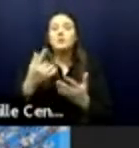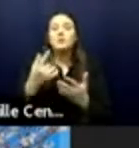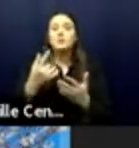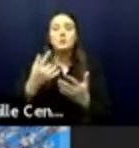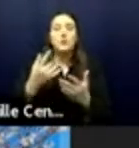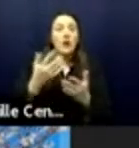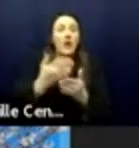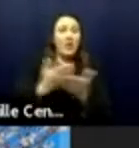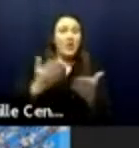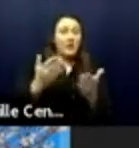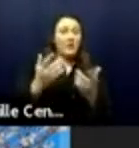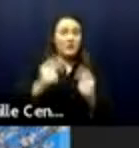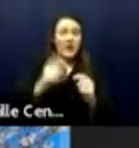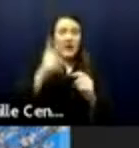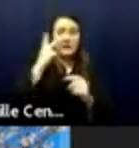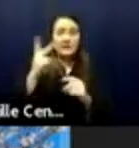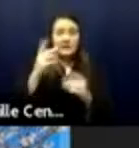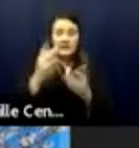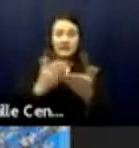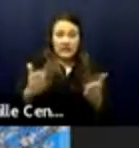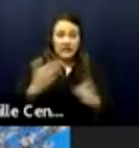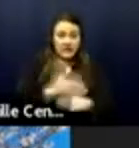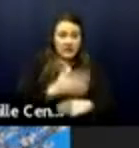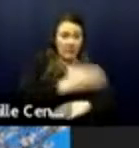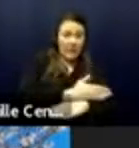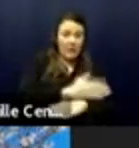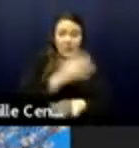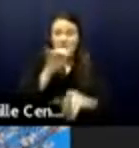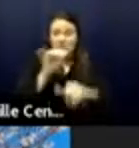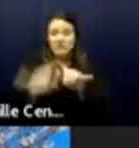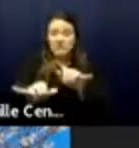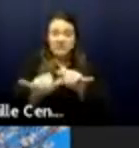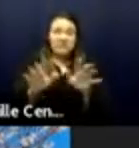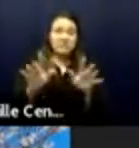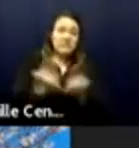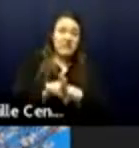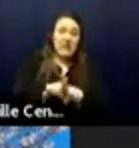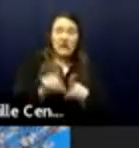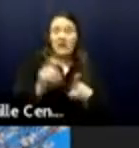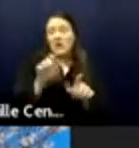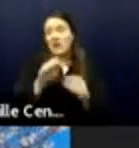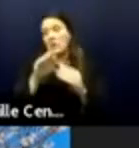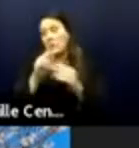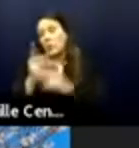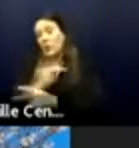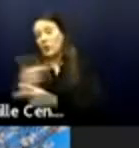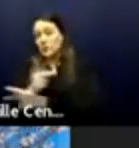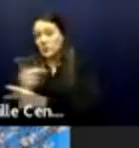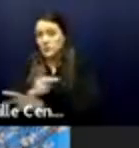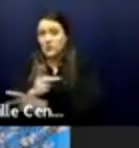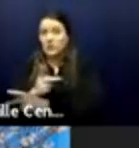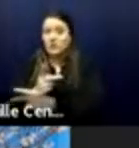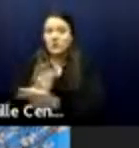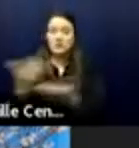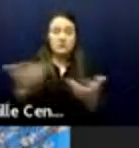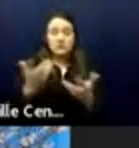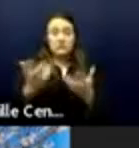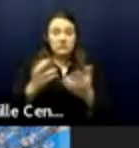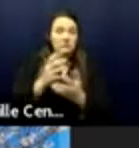things getting better, staying the same, or getting worse? And if so, how much better or how much worse and at what